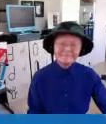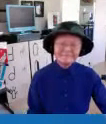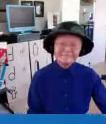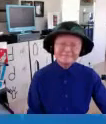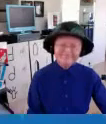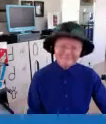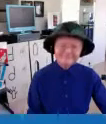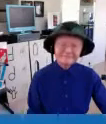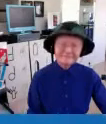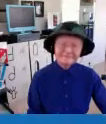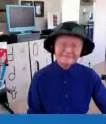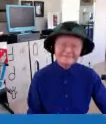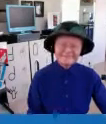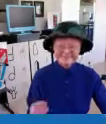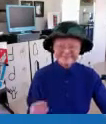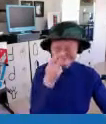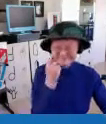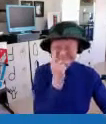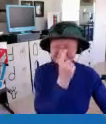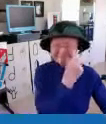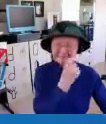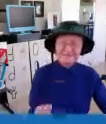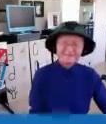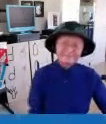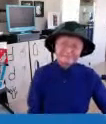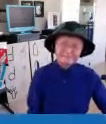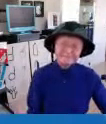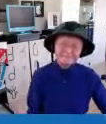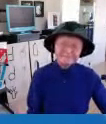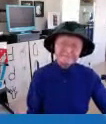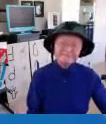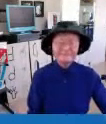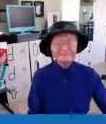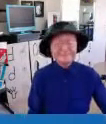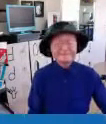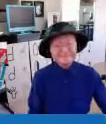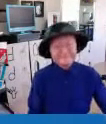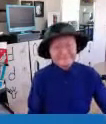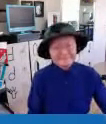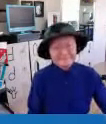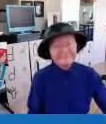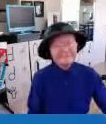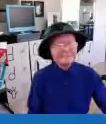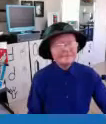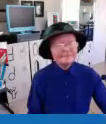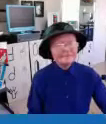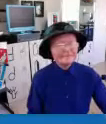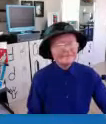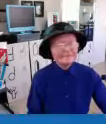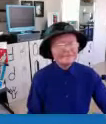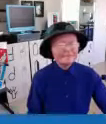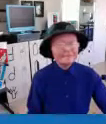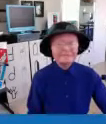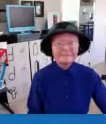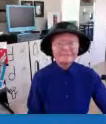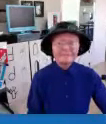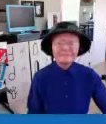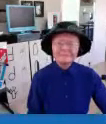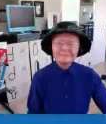Okay, see, she does one after the other. And now we'll look at the Rwandan signer. Something entirely